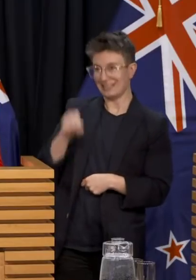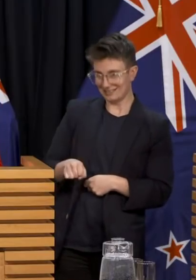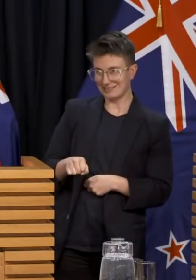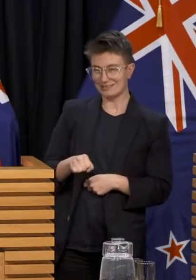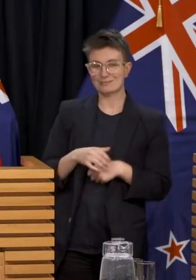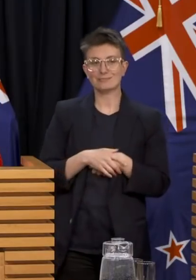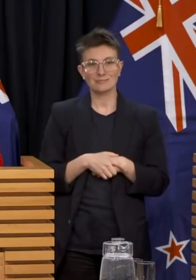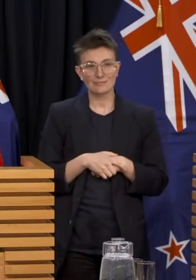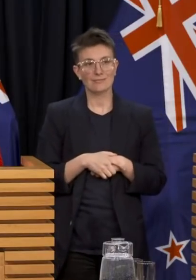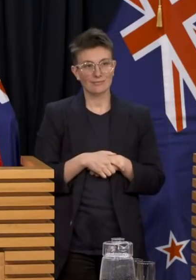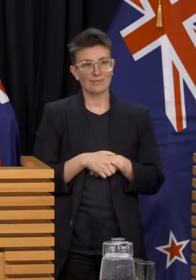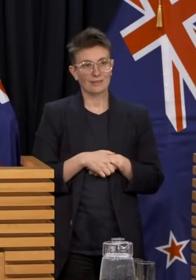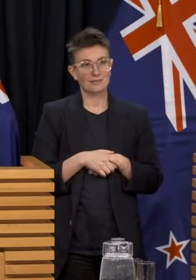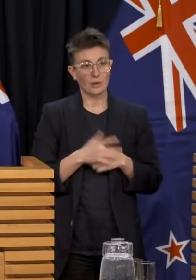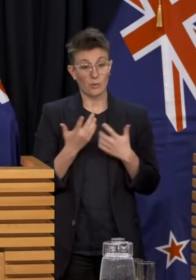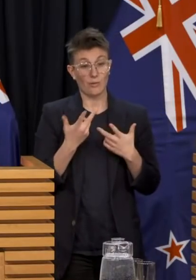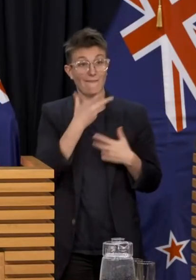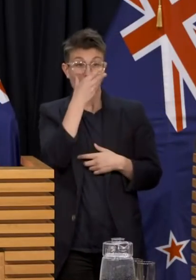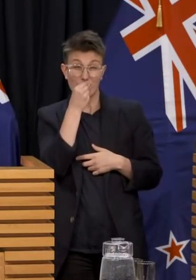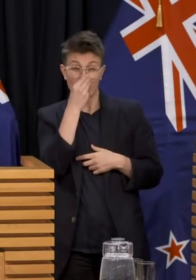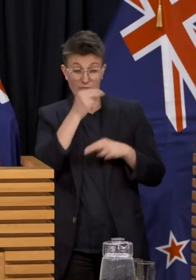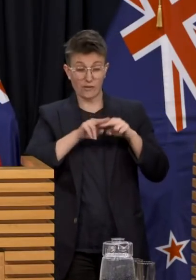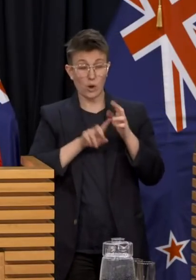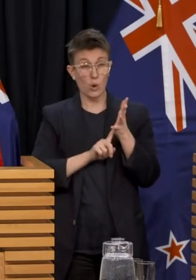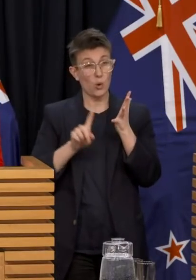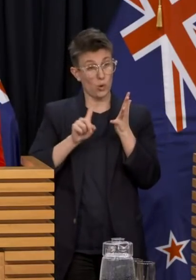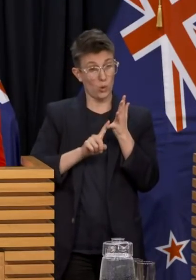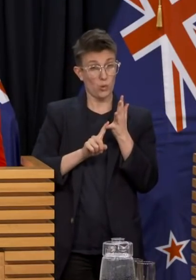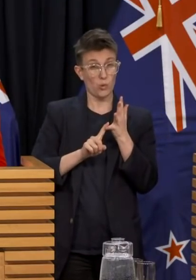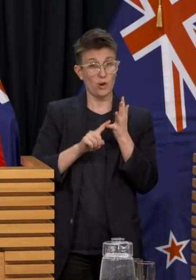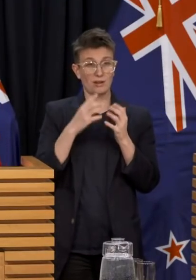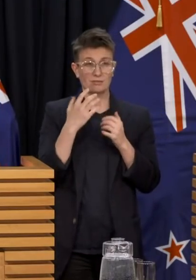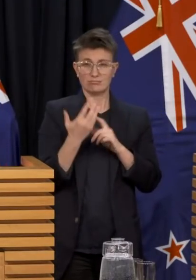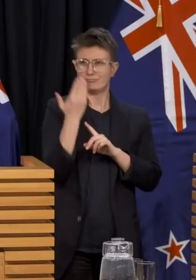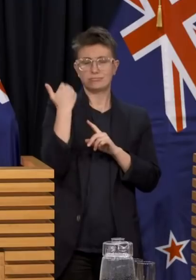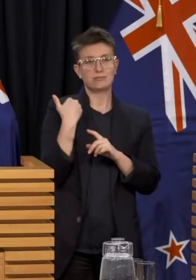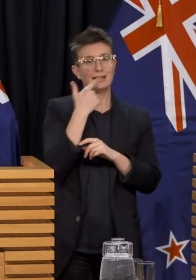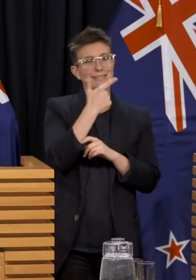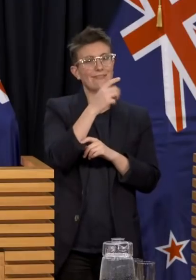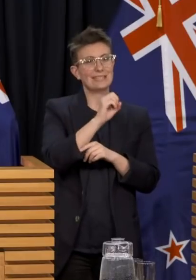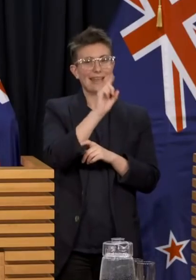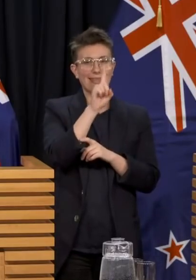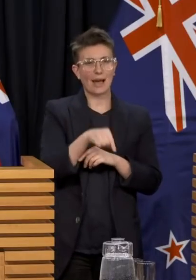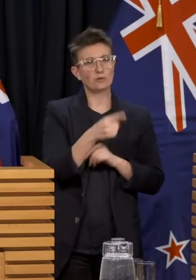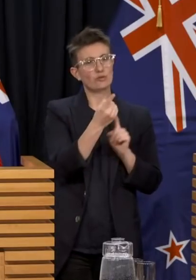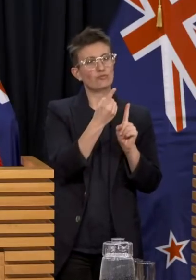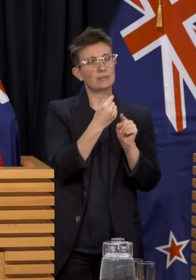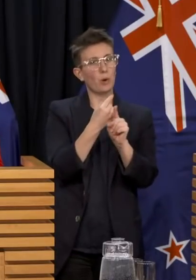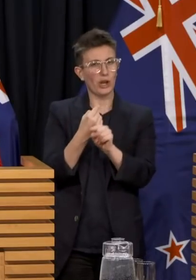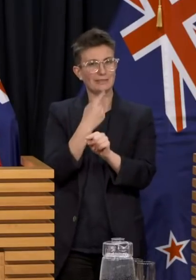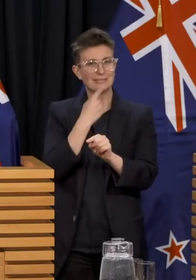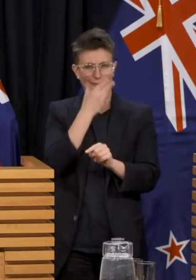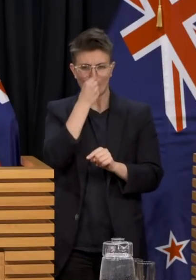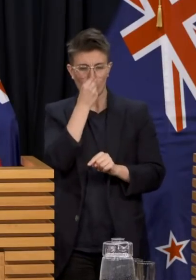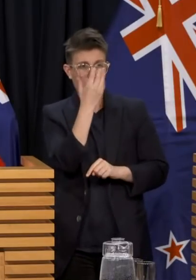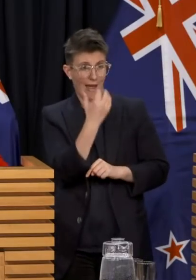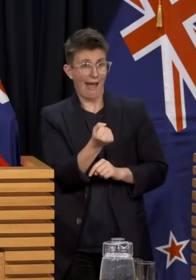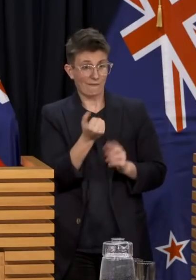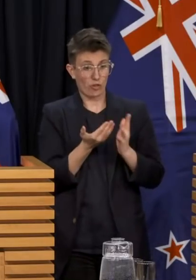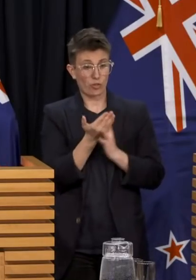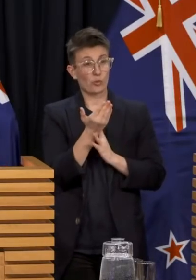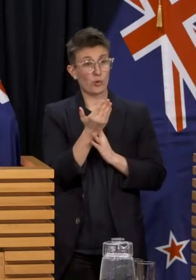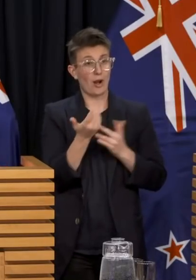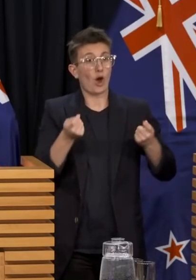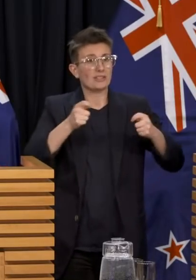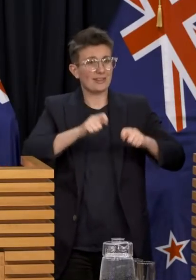from 70,000 respondents in lockdown to 50,000 now. While that may be due to increased hygiene measures and also more